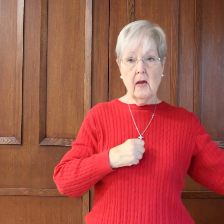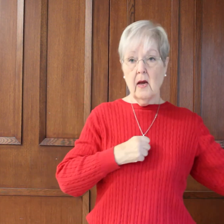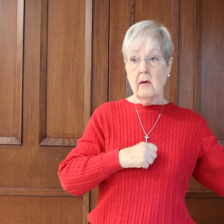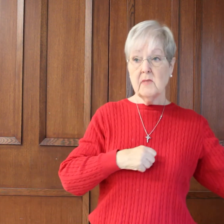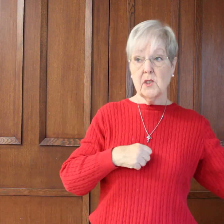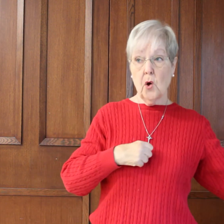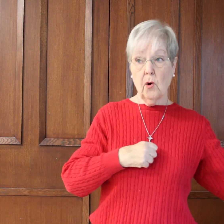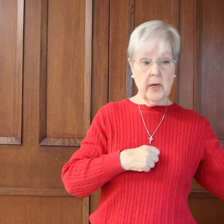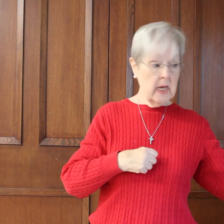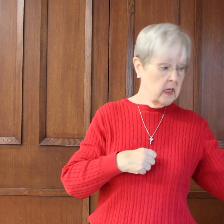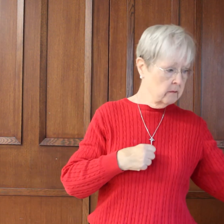I'm sorry.